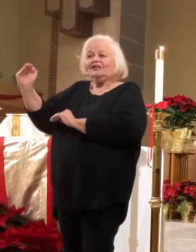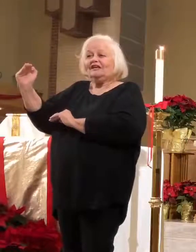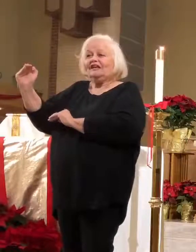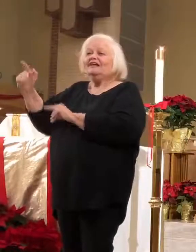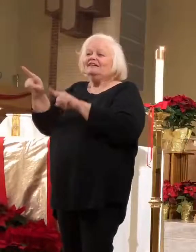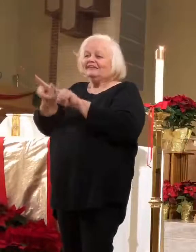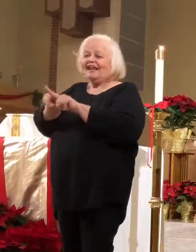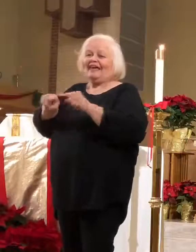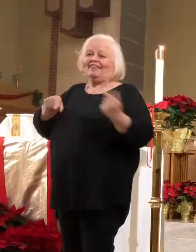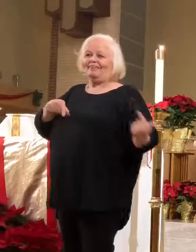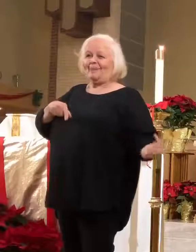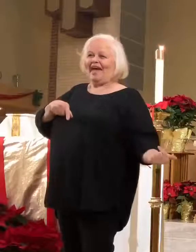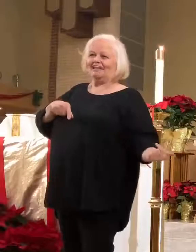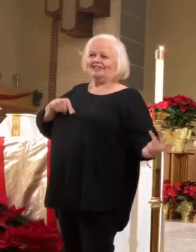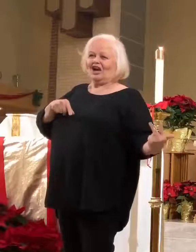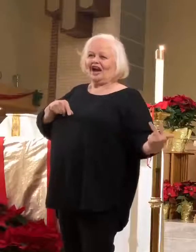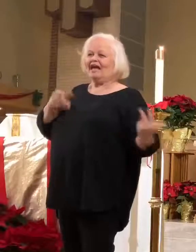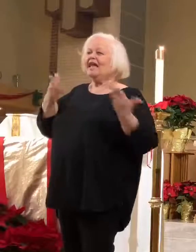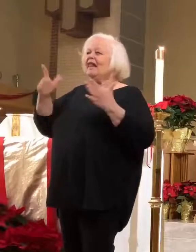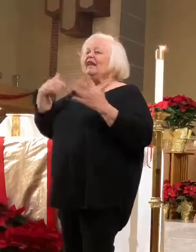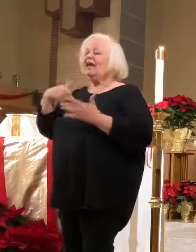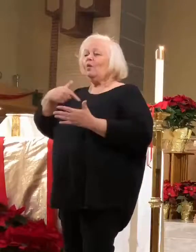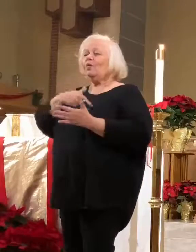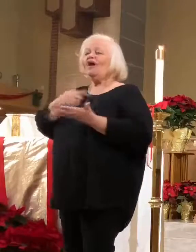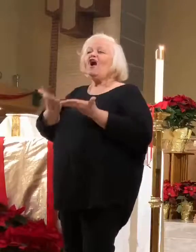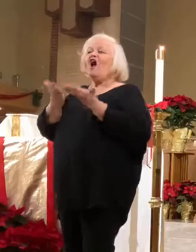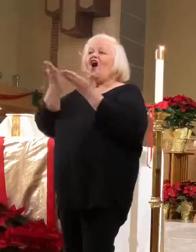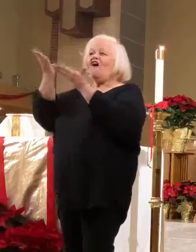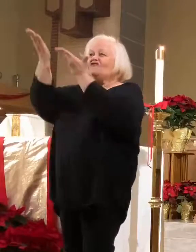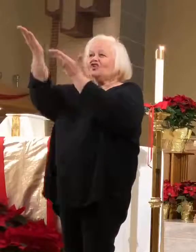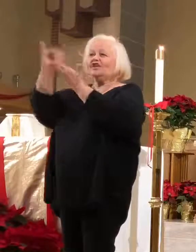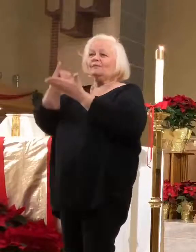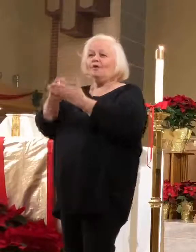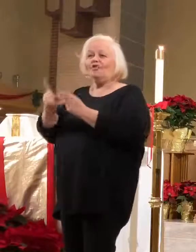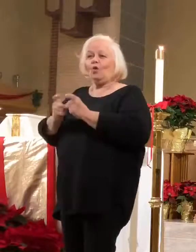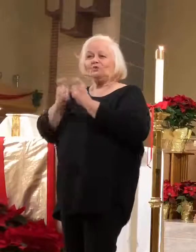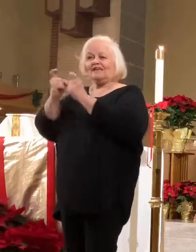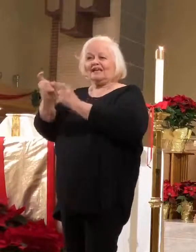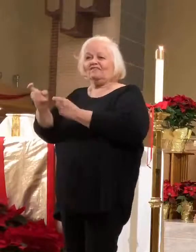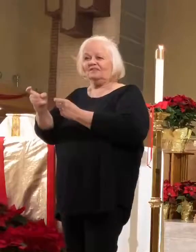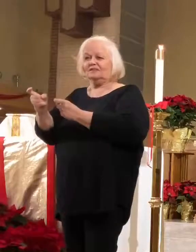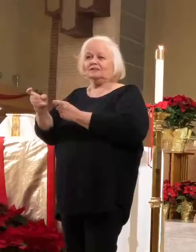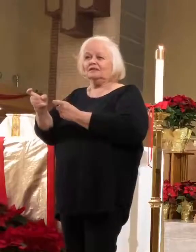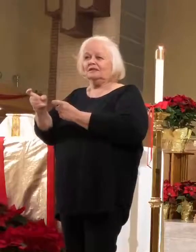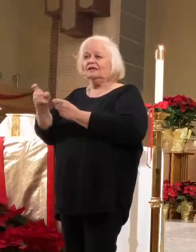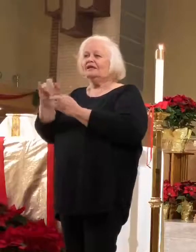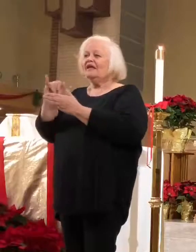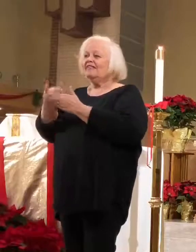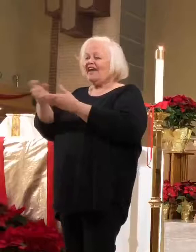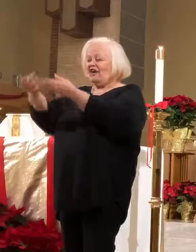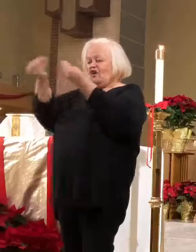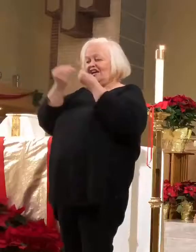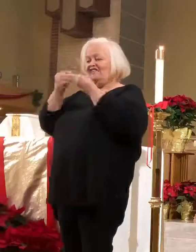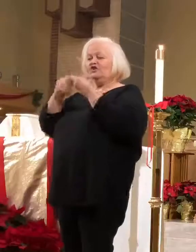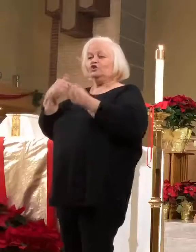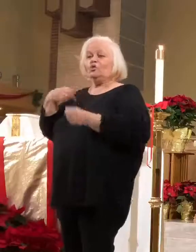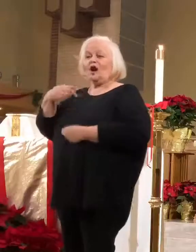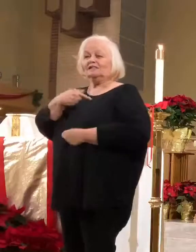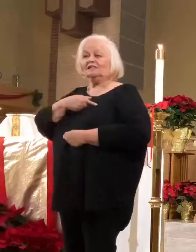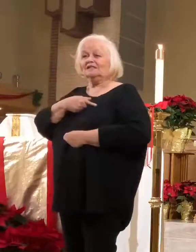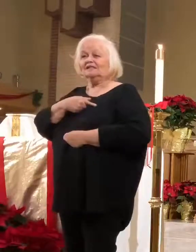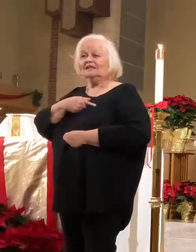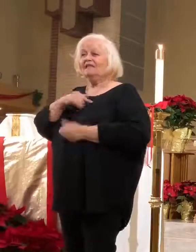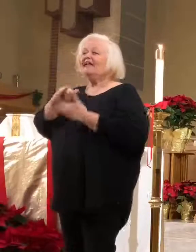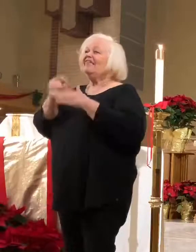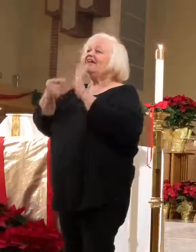like the Magi. May we offer him those gifts that are dear to us,